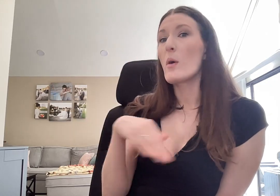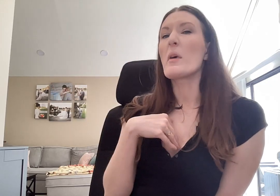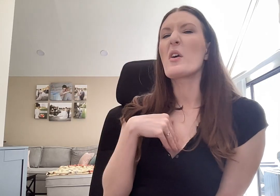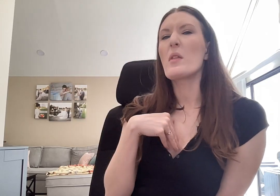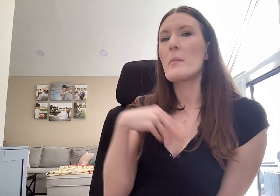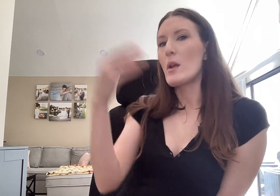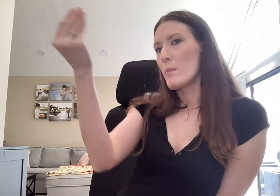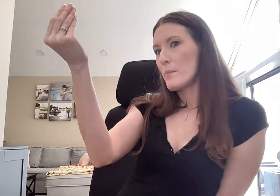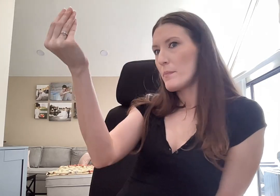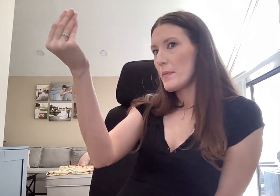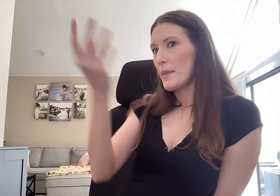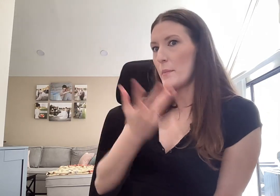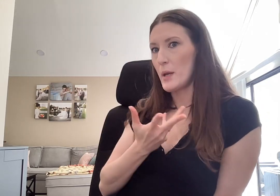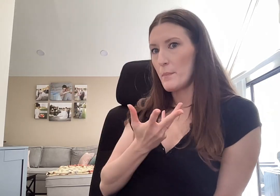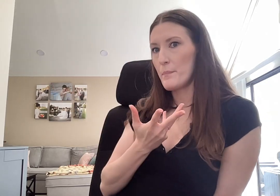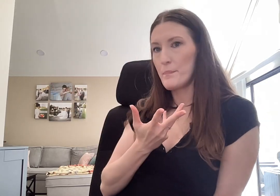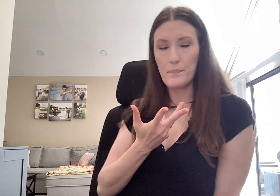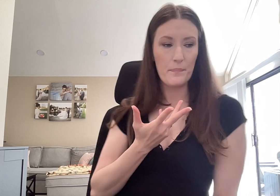like, oh, let me know. Let me know.